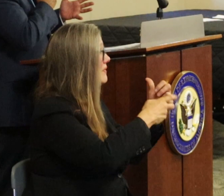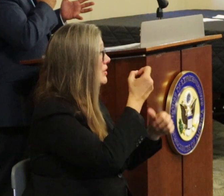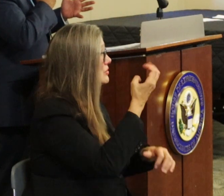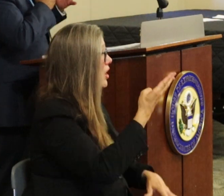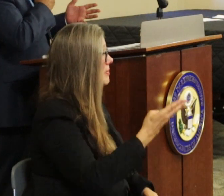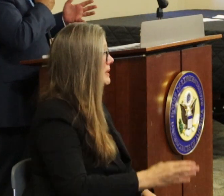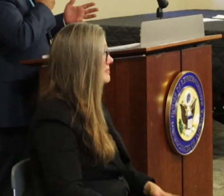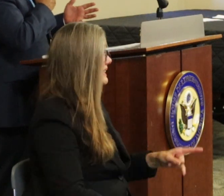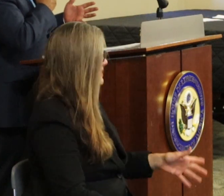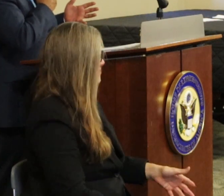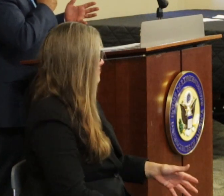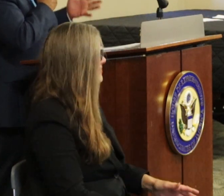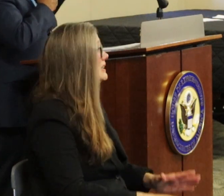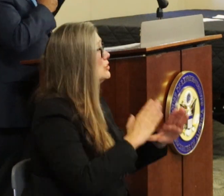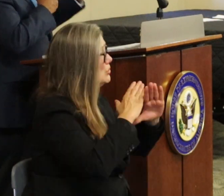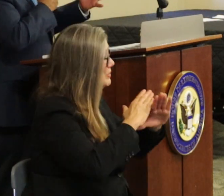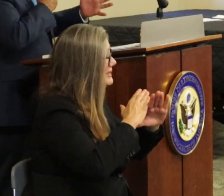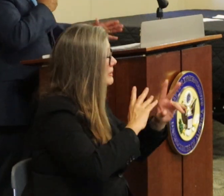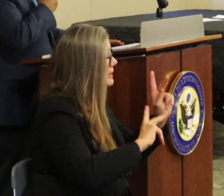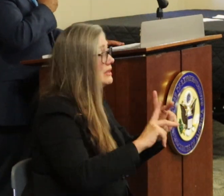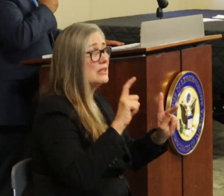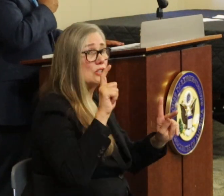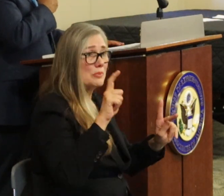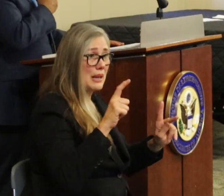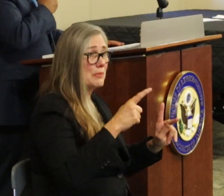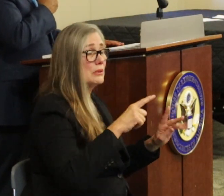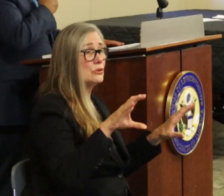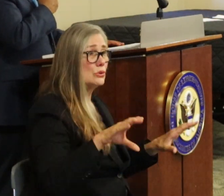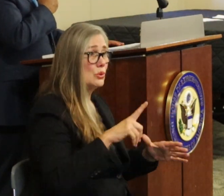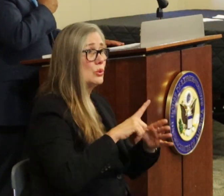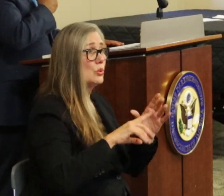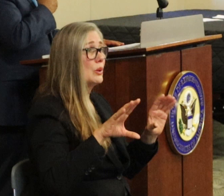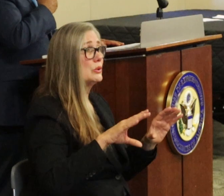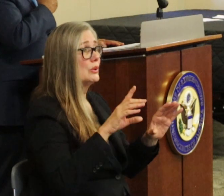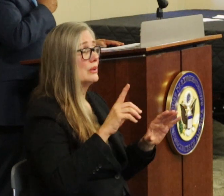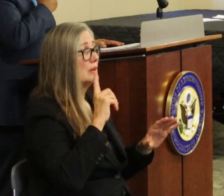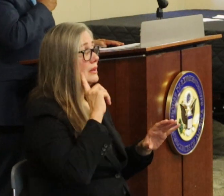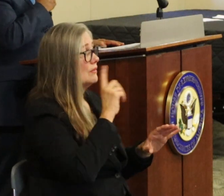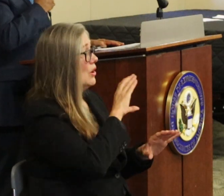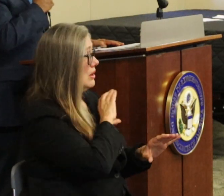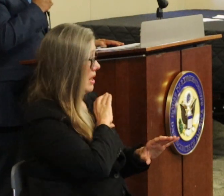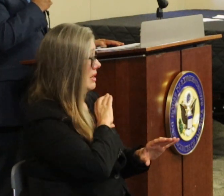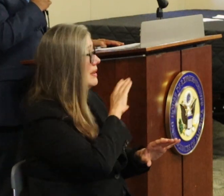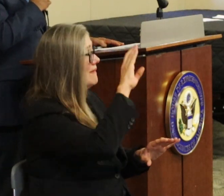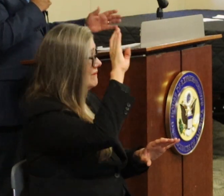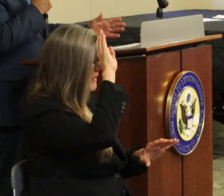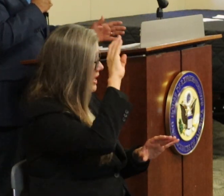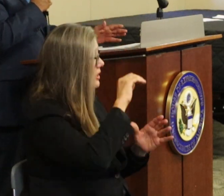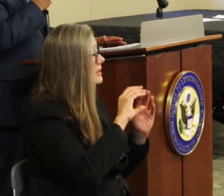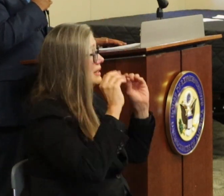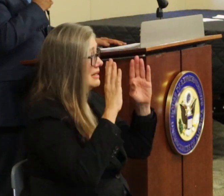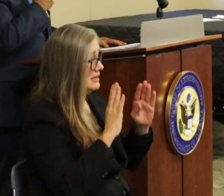job to protect the public. We should be able to do what we're doing for our law enforcement and our fire and